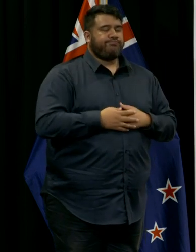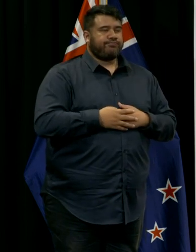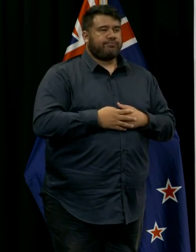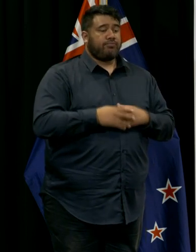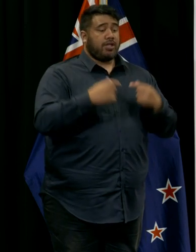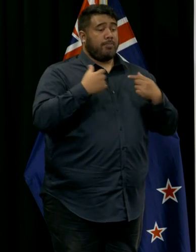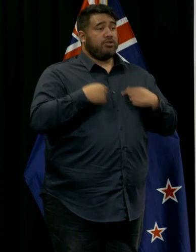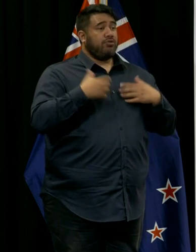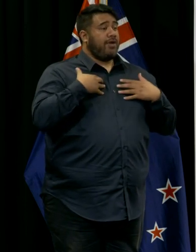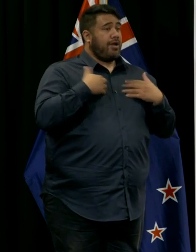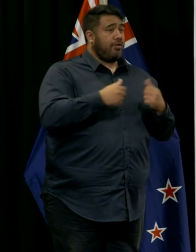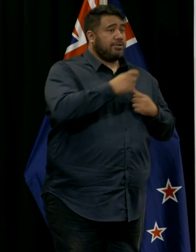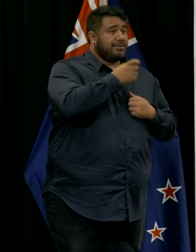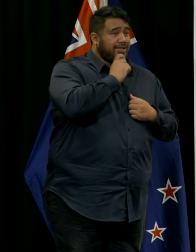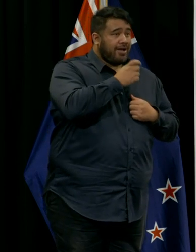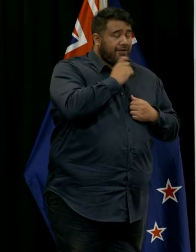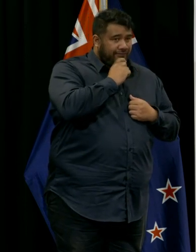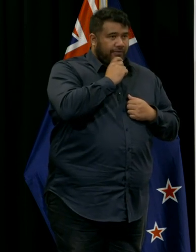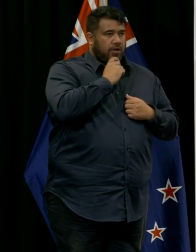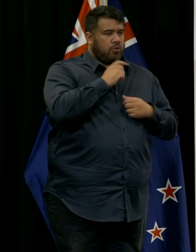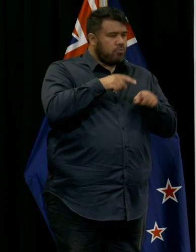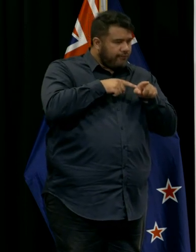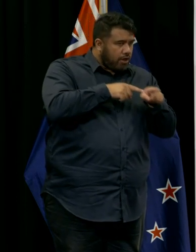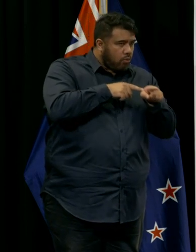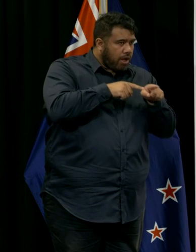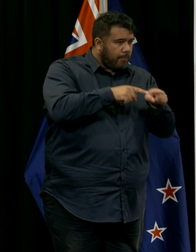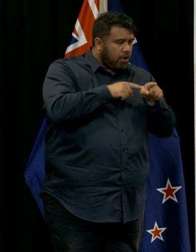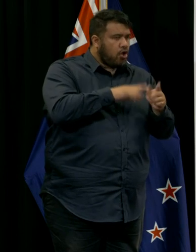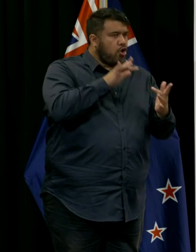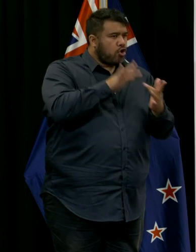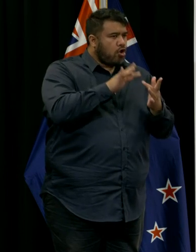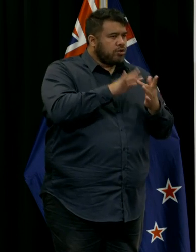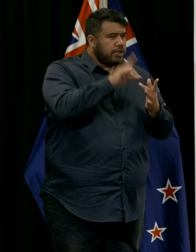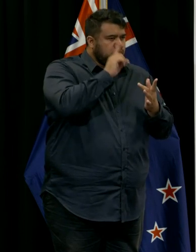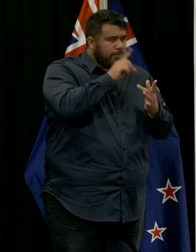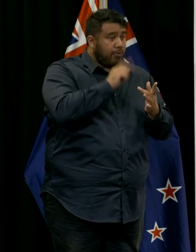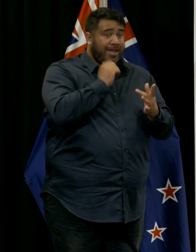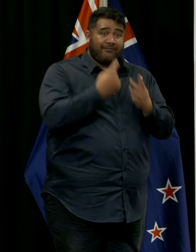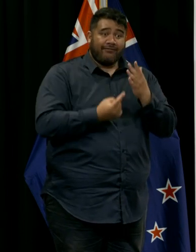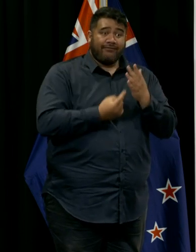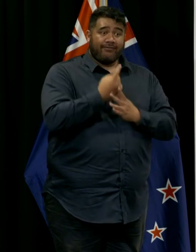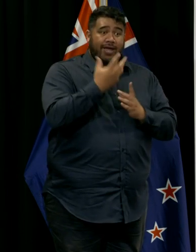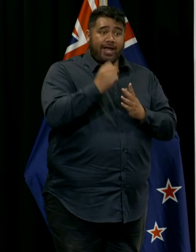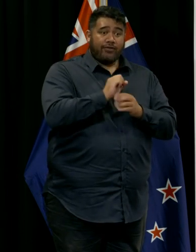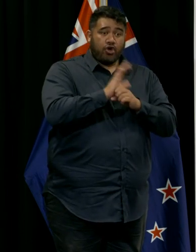are actively following up all close contacts of each case.